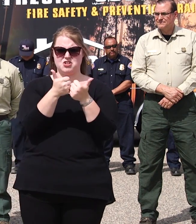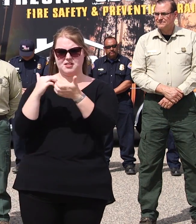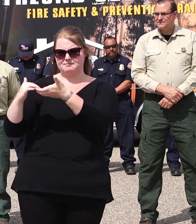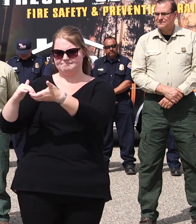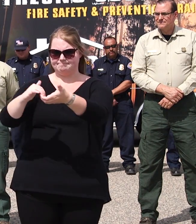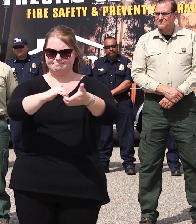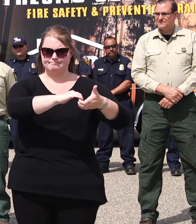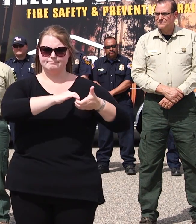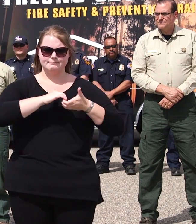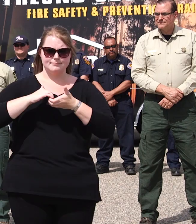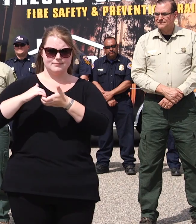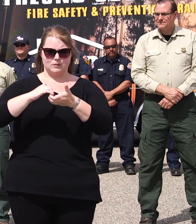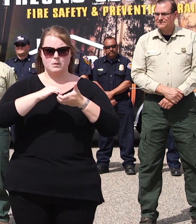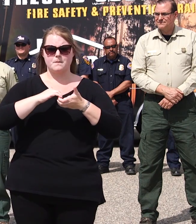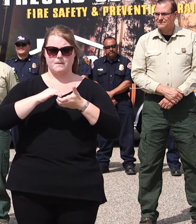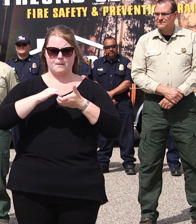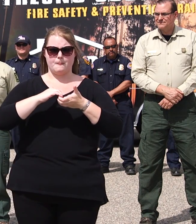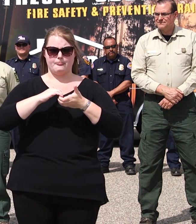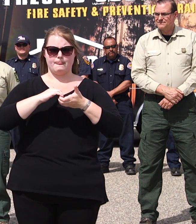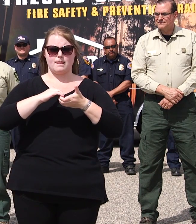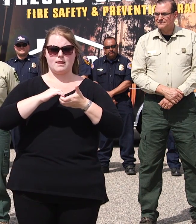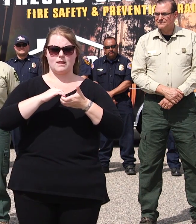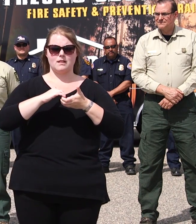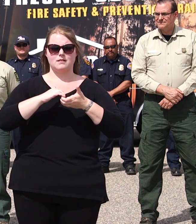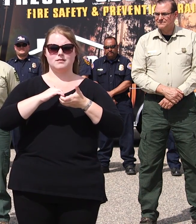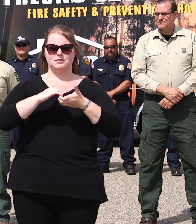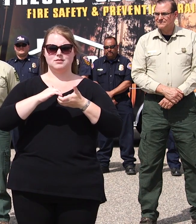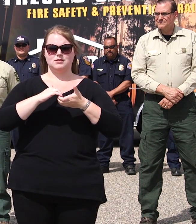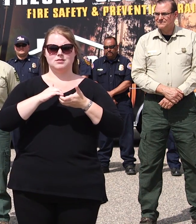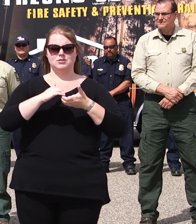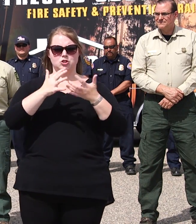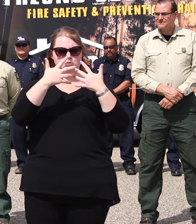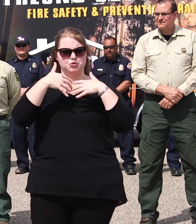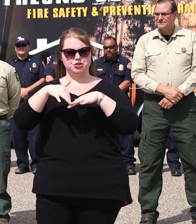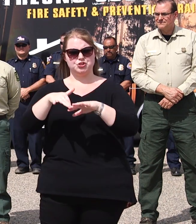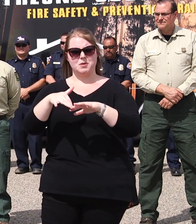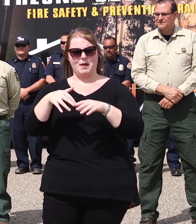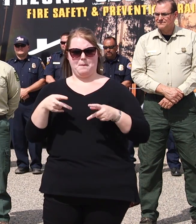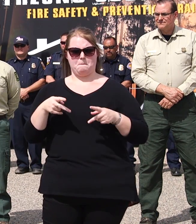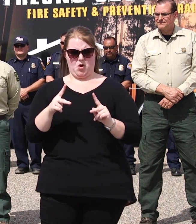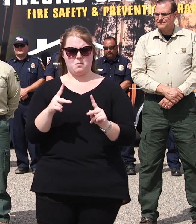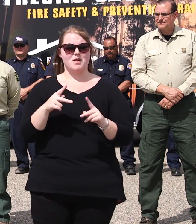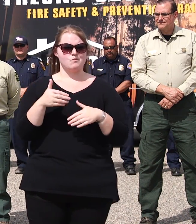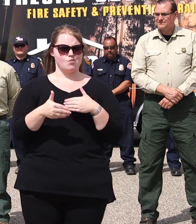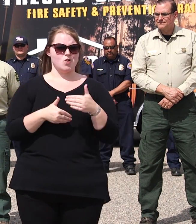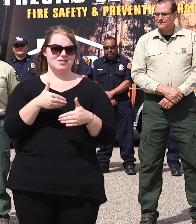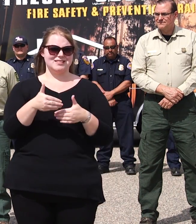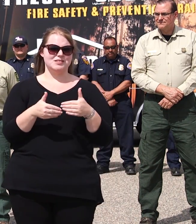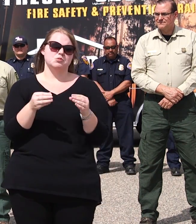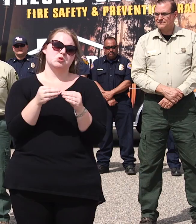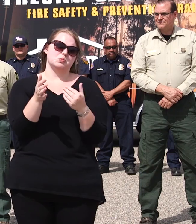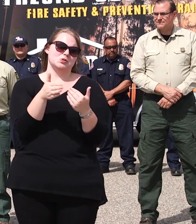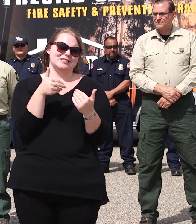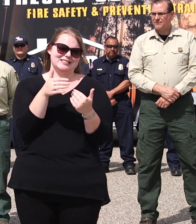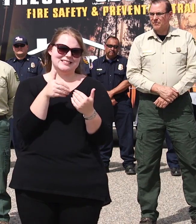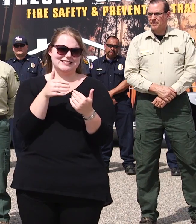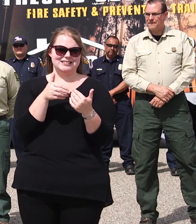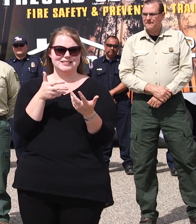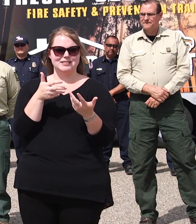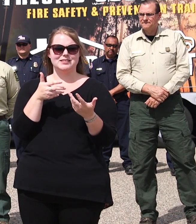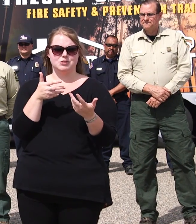boundaries to streamline permitting processes, so it makes it easier to